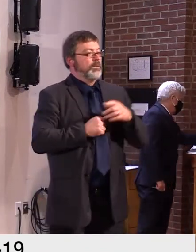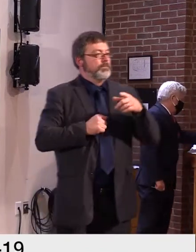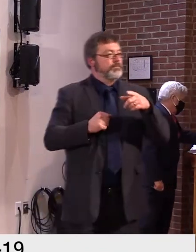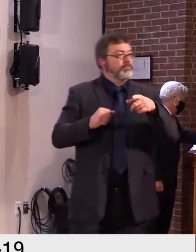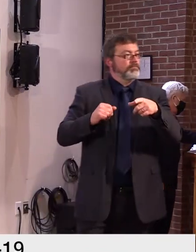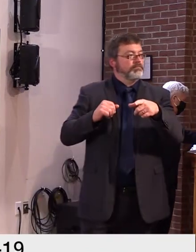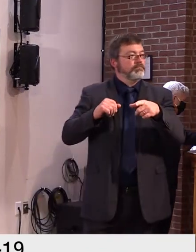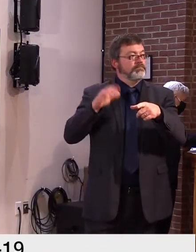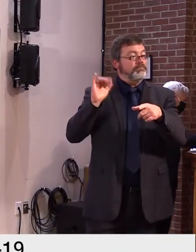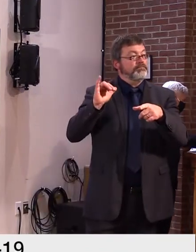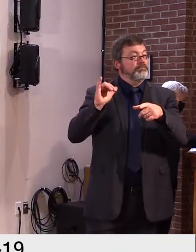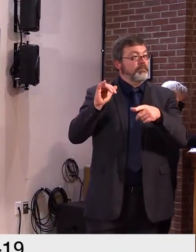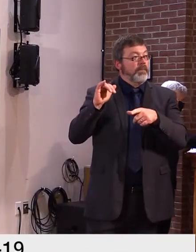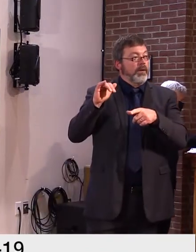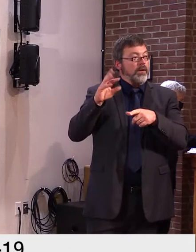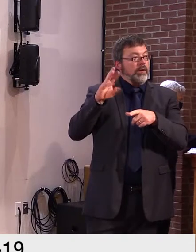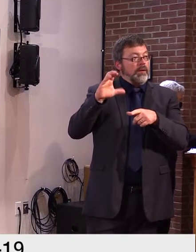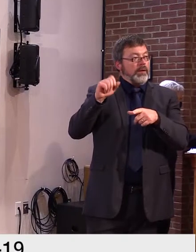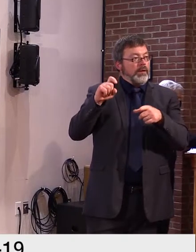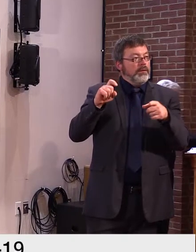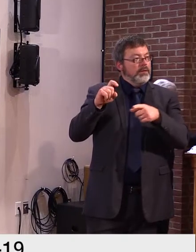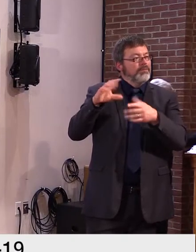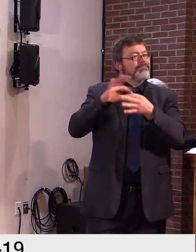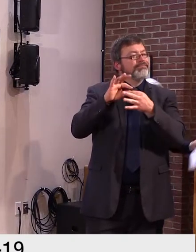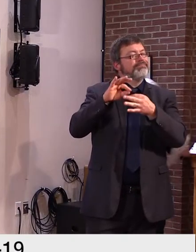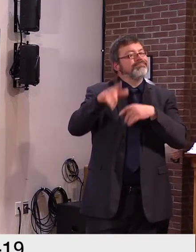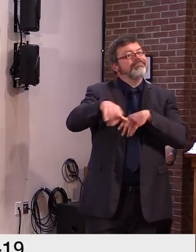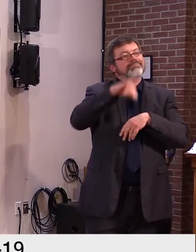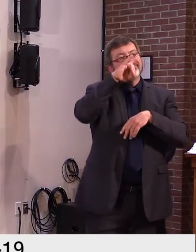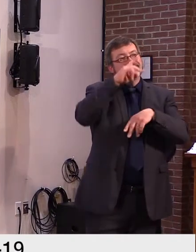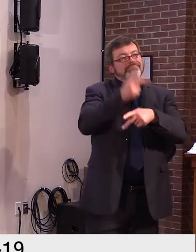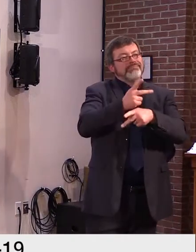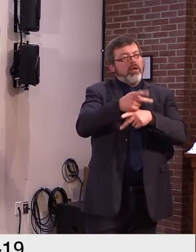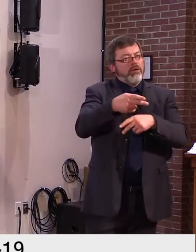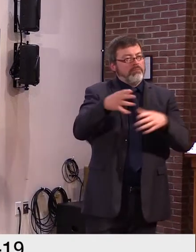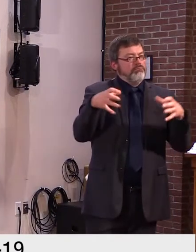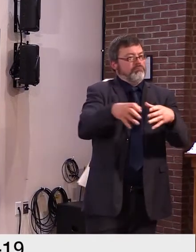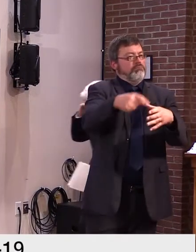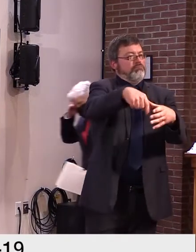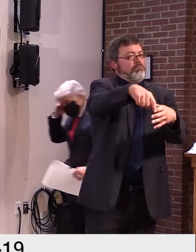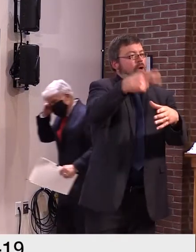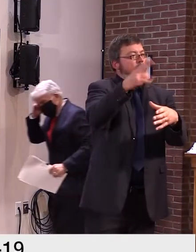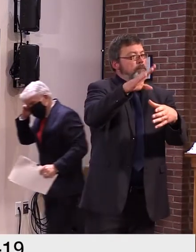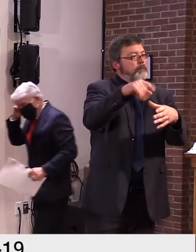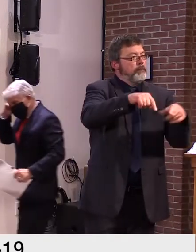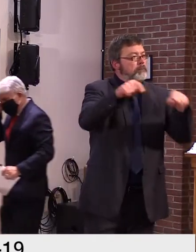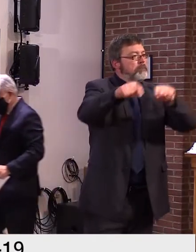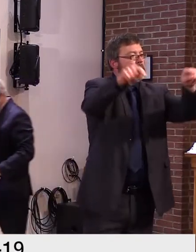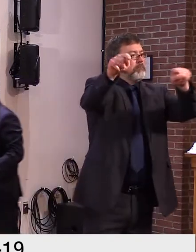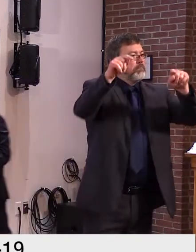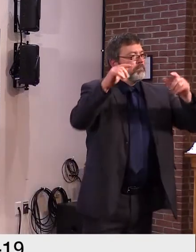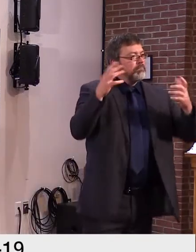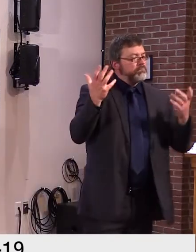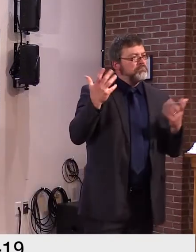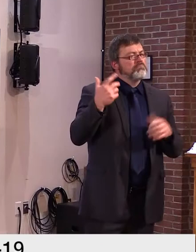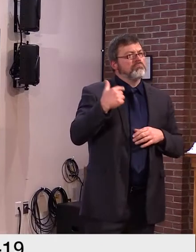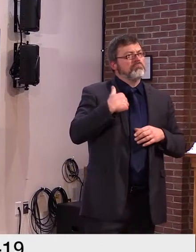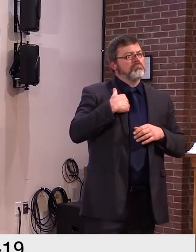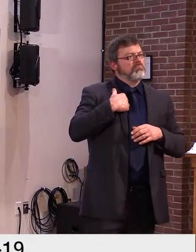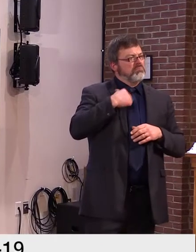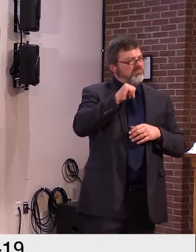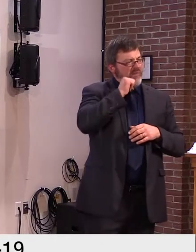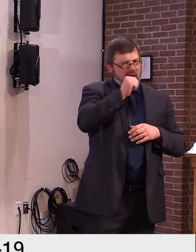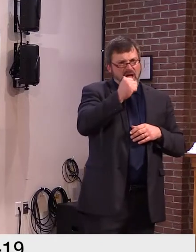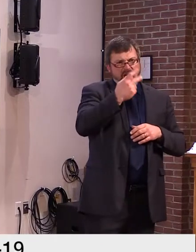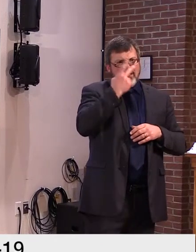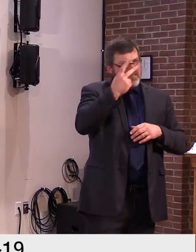As you said, you know, we're not seeing cases and widespread outbreaks in schools, meaning in theory we are able